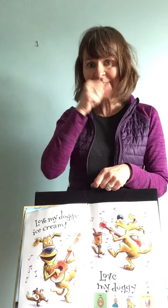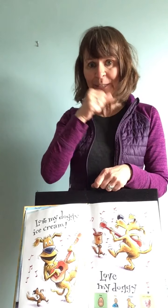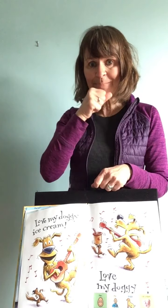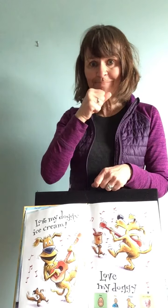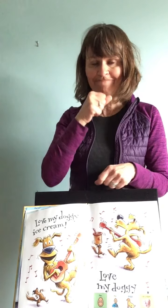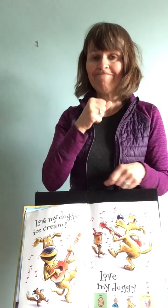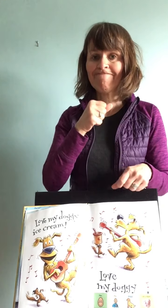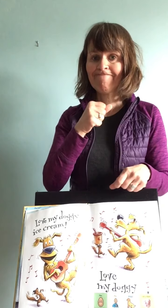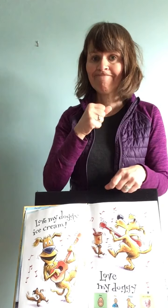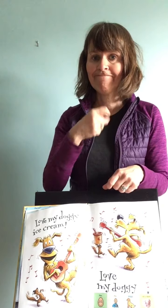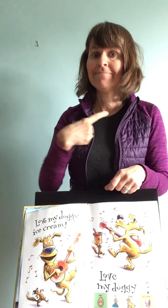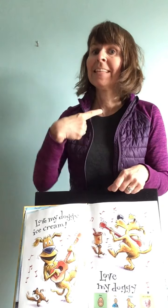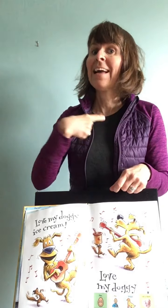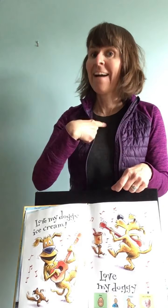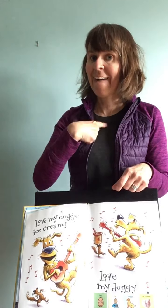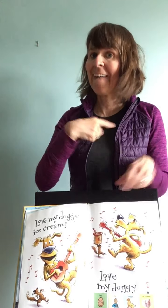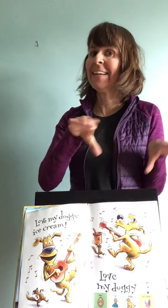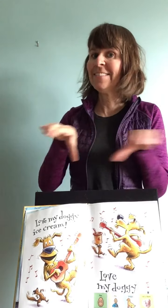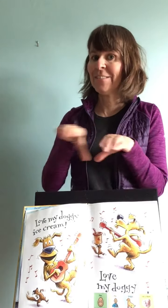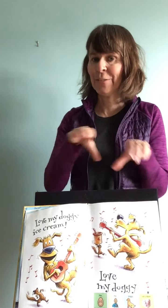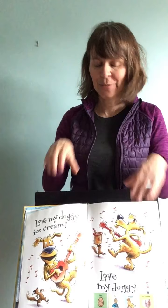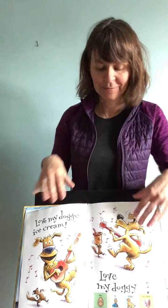cream? I do.